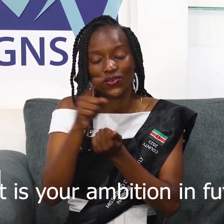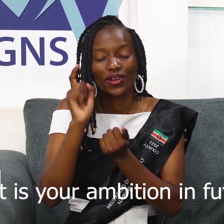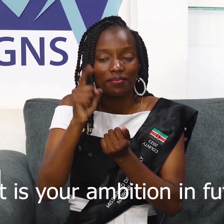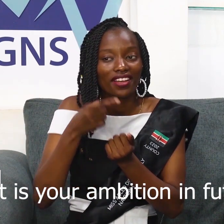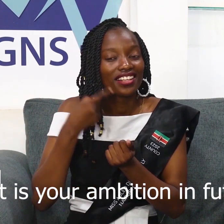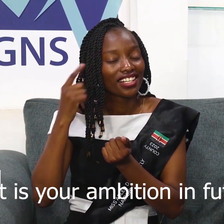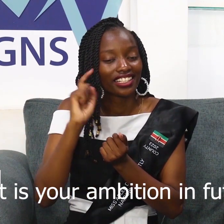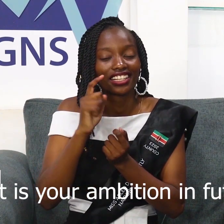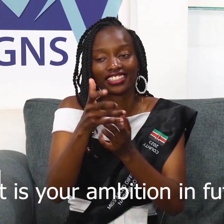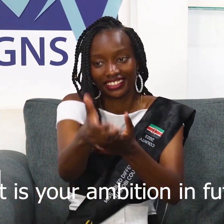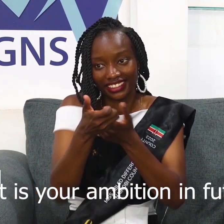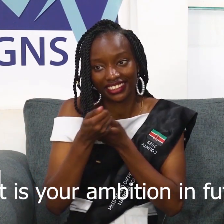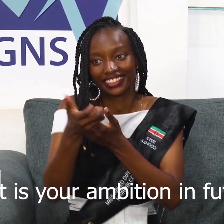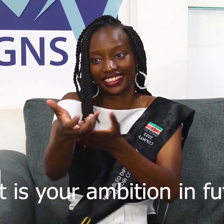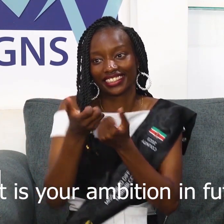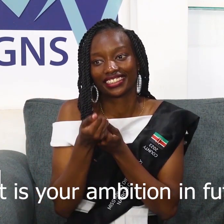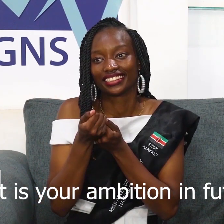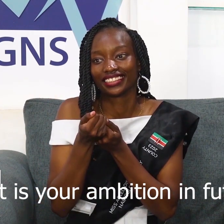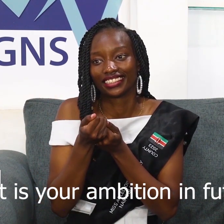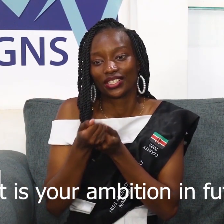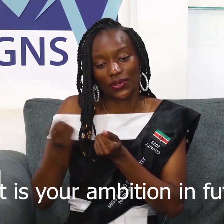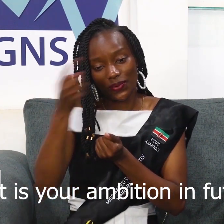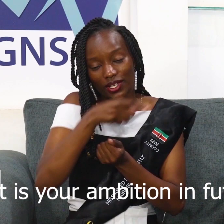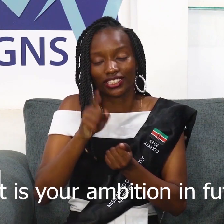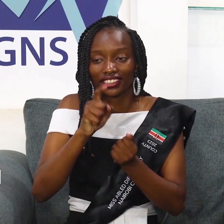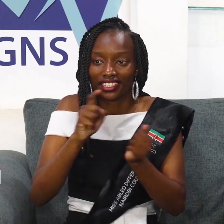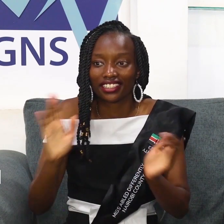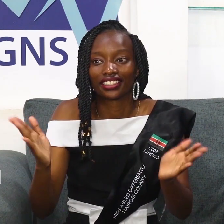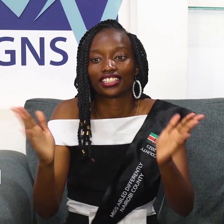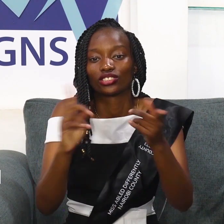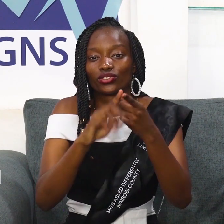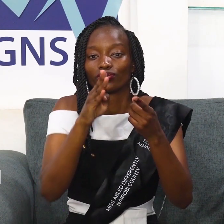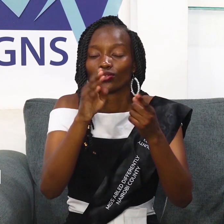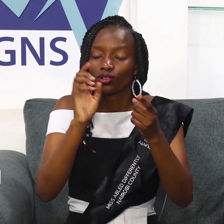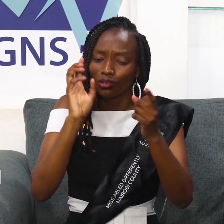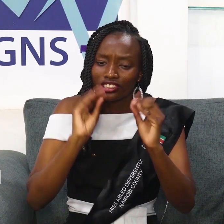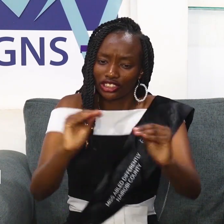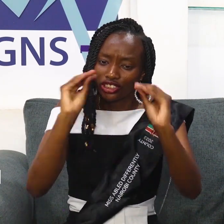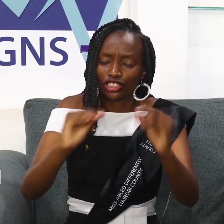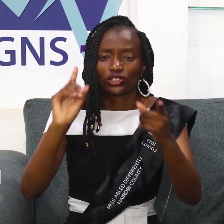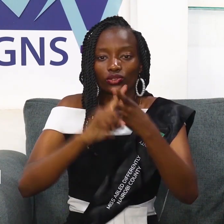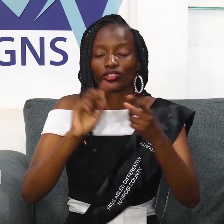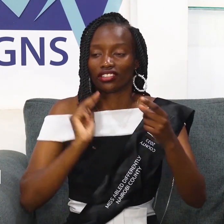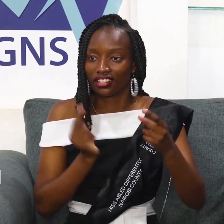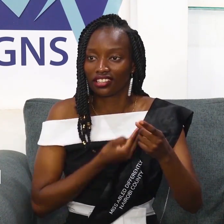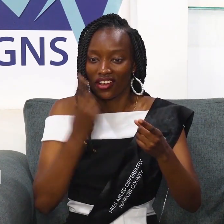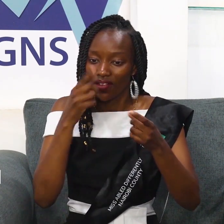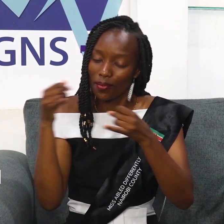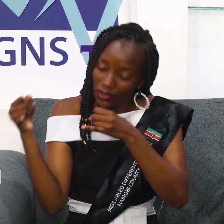I really hope to pull a lot of deaf people to join the industry. I'll try and train